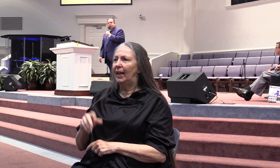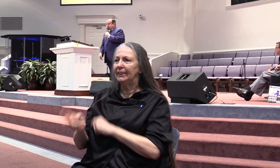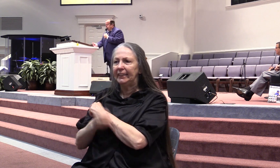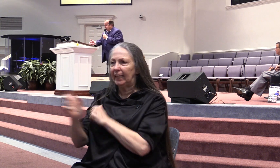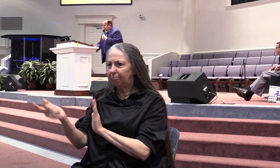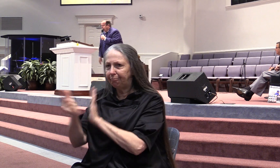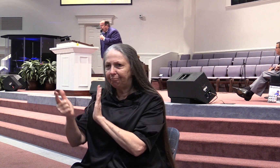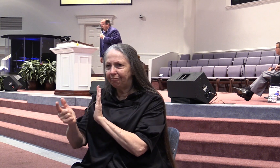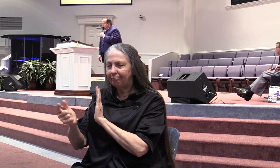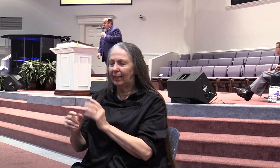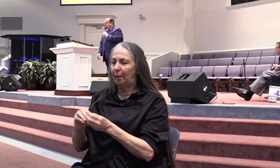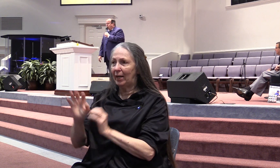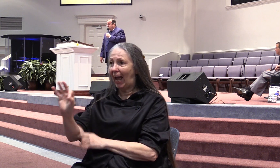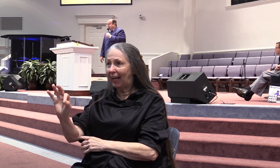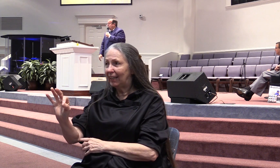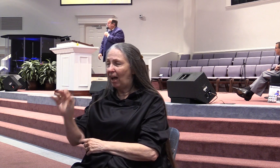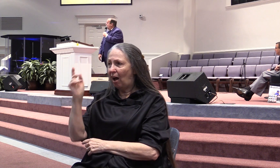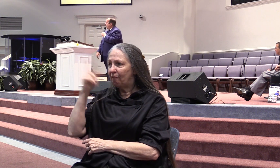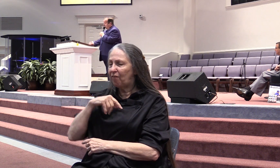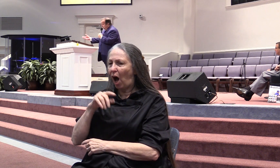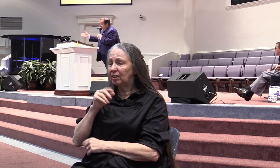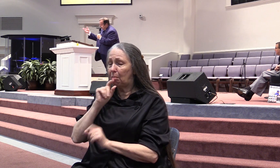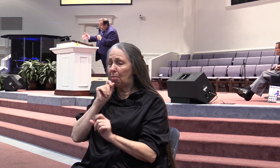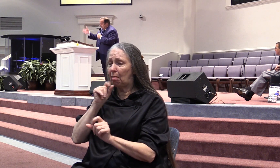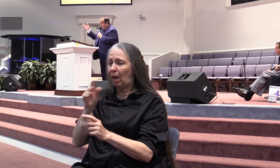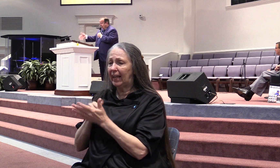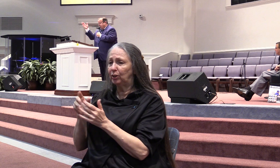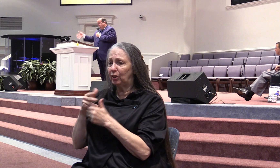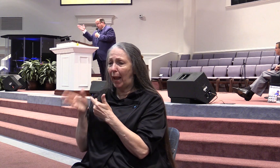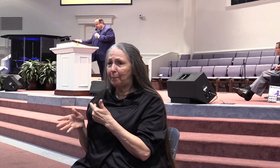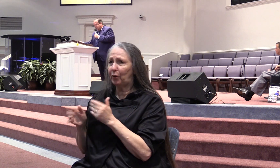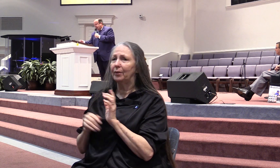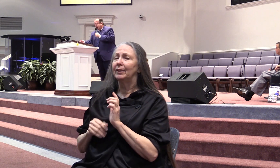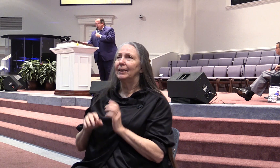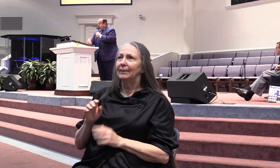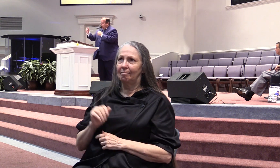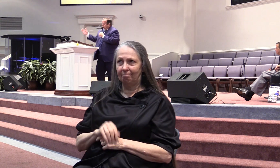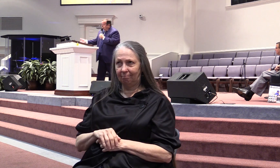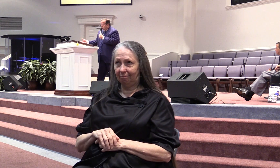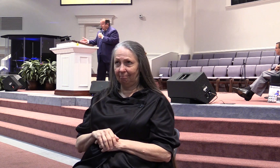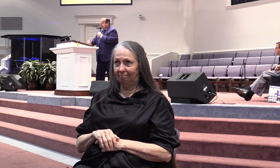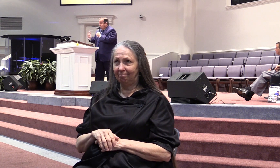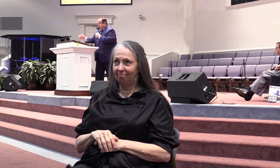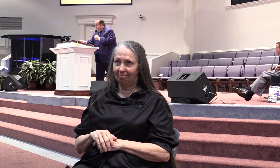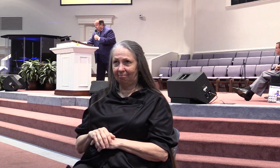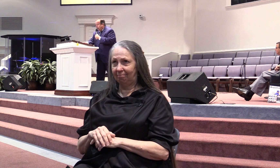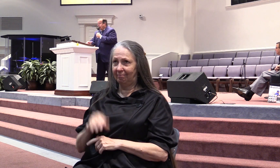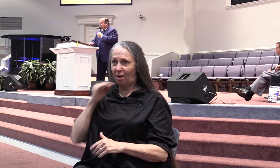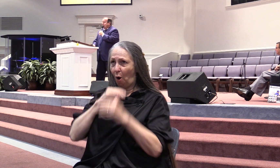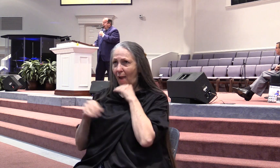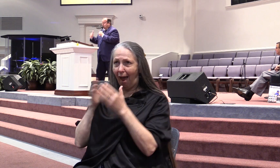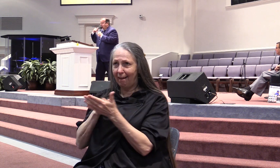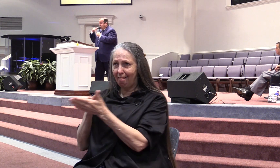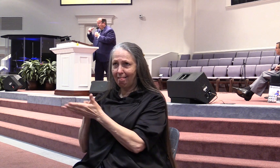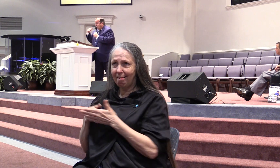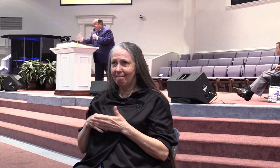steal. Commandment number 9, don't bear false witness against your neighbor. Here's Leviticus 19, 11, 13, 16. Neither deal falsely, neither lie one to another.